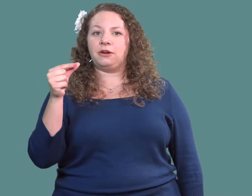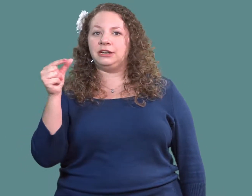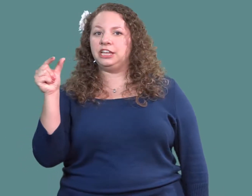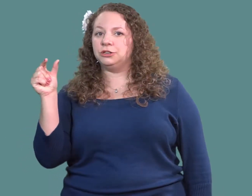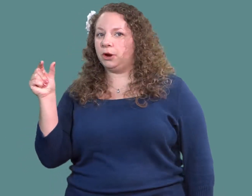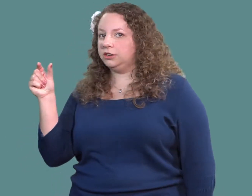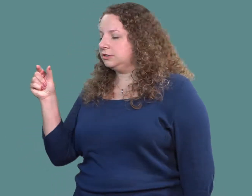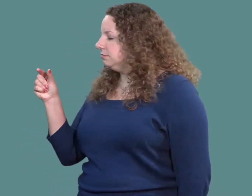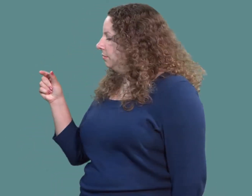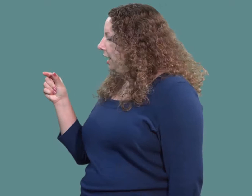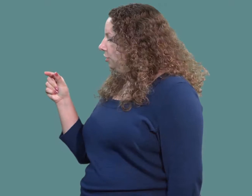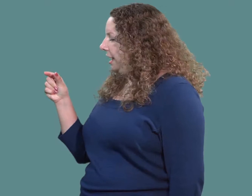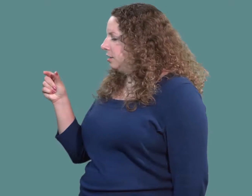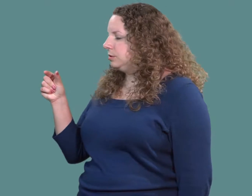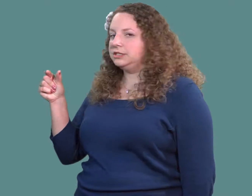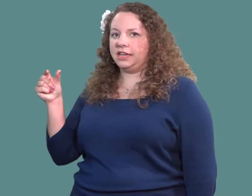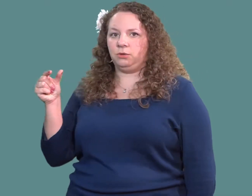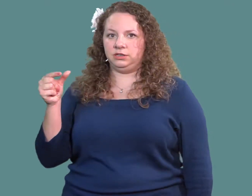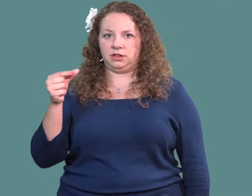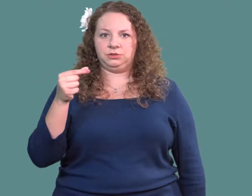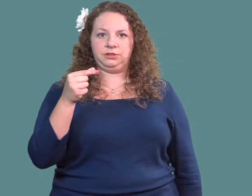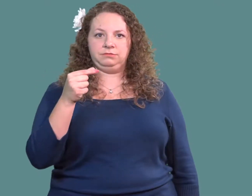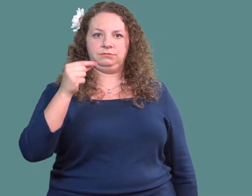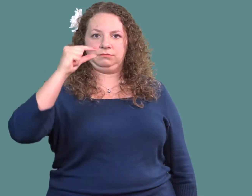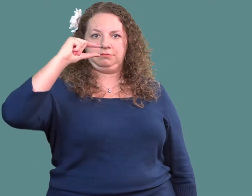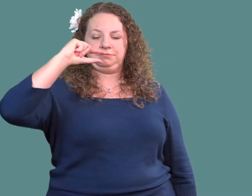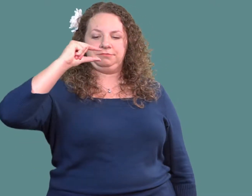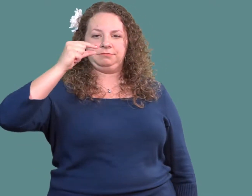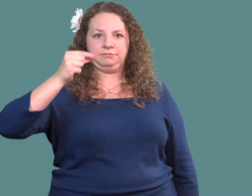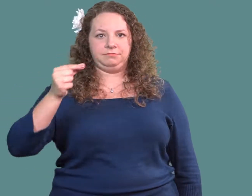an inch apart and your hand will stay horizontal.